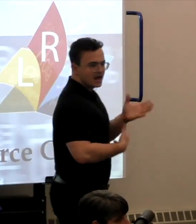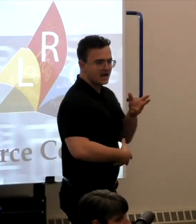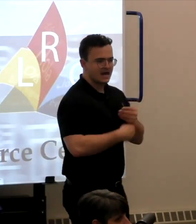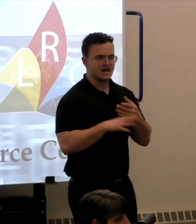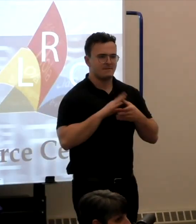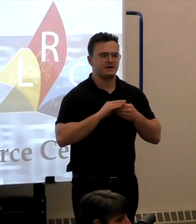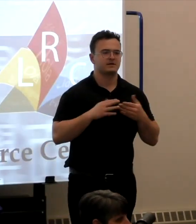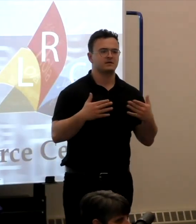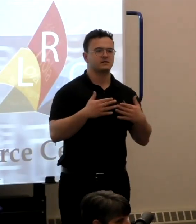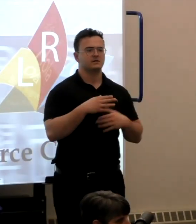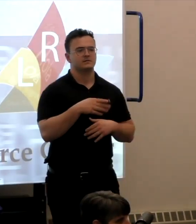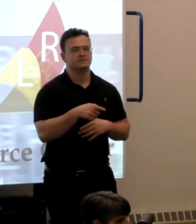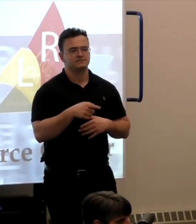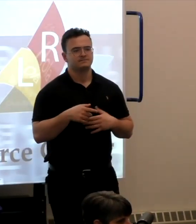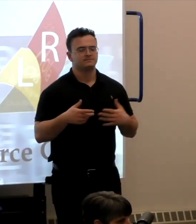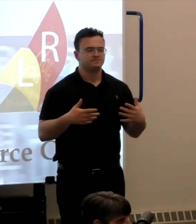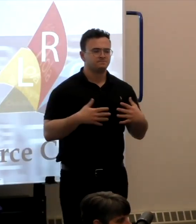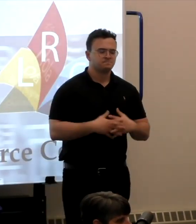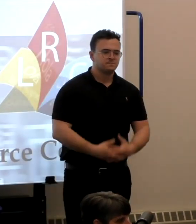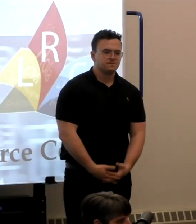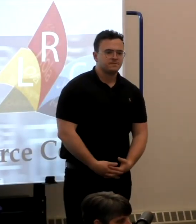This is Brenda. I just want to add to this whole conversation.